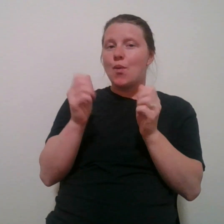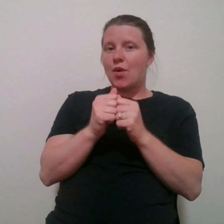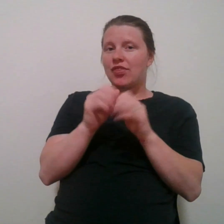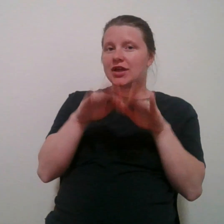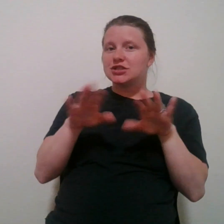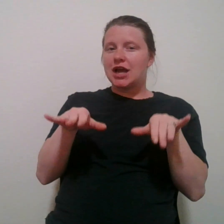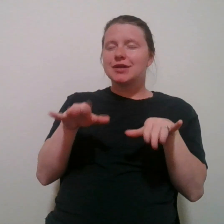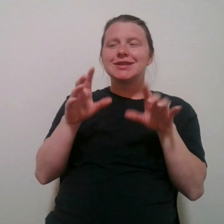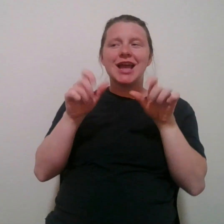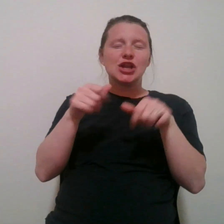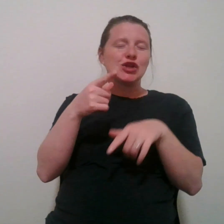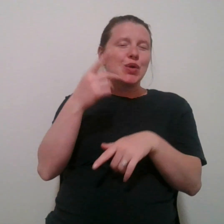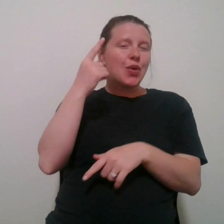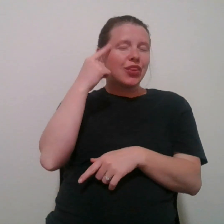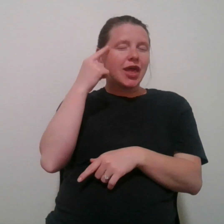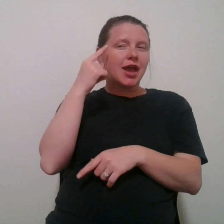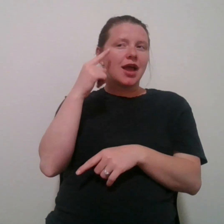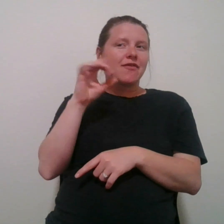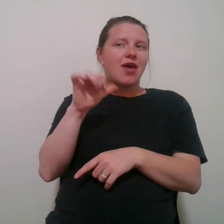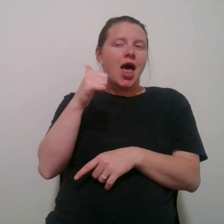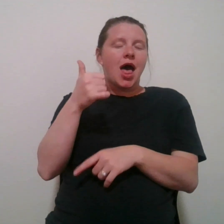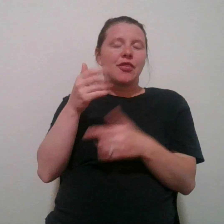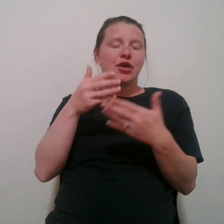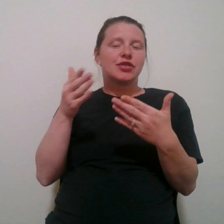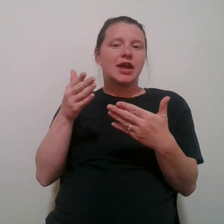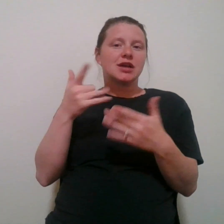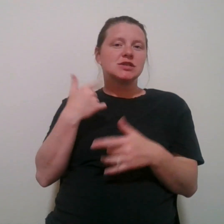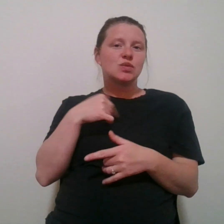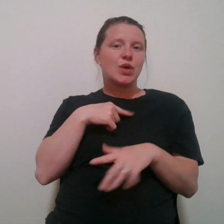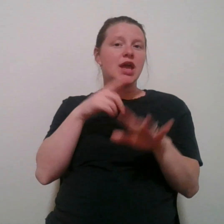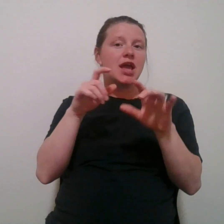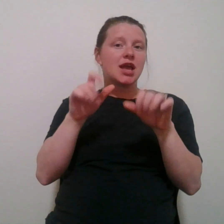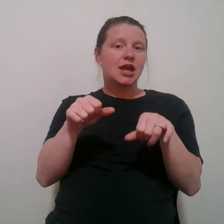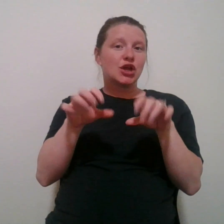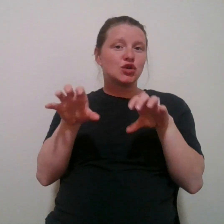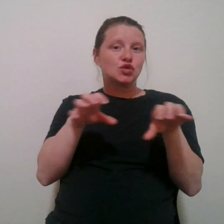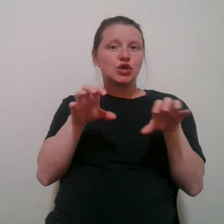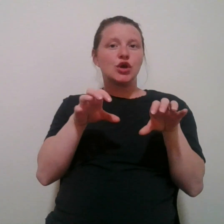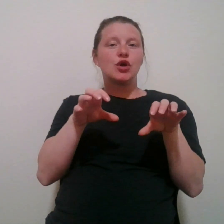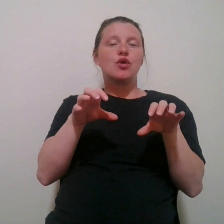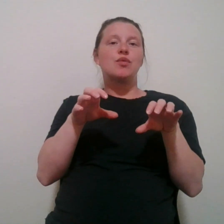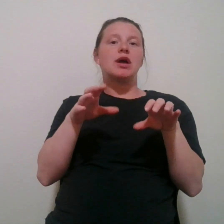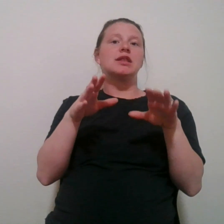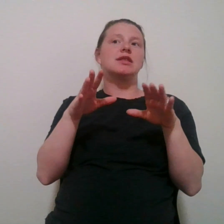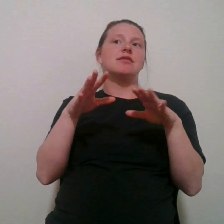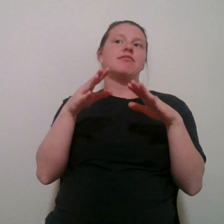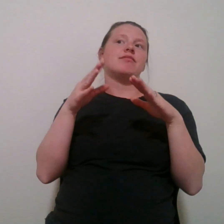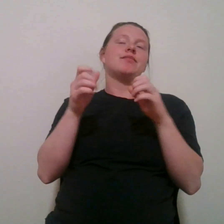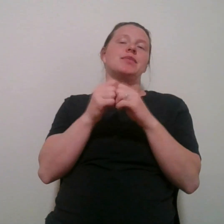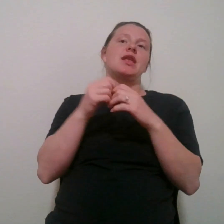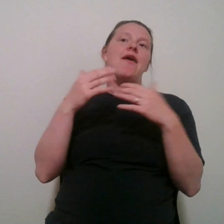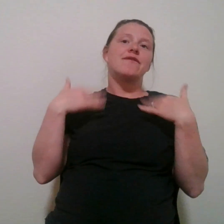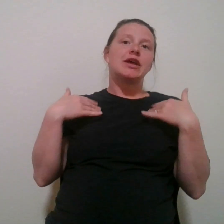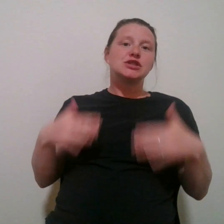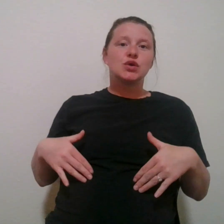possibly do as the teacher in regards to physical or emotional neglect from the home?